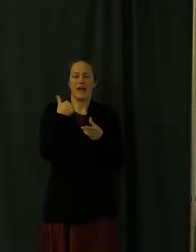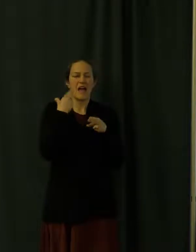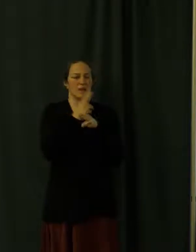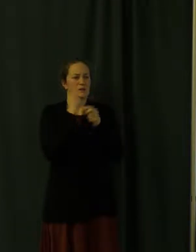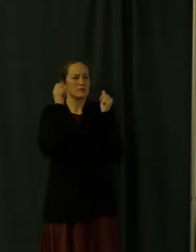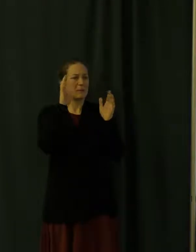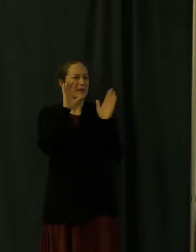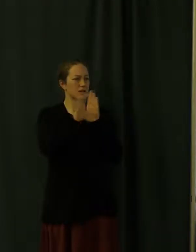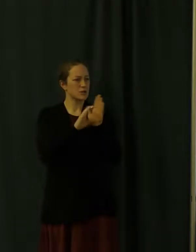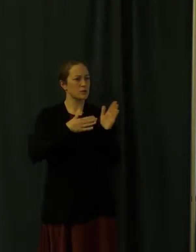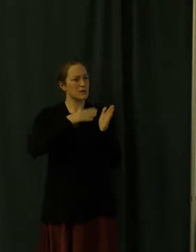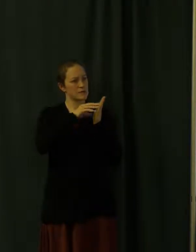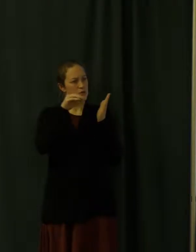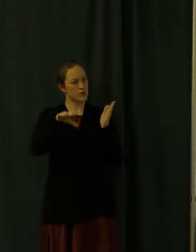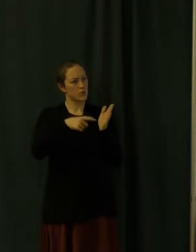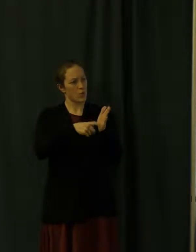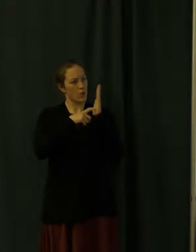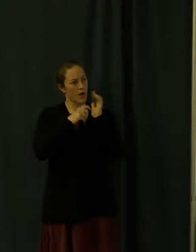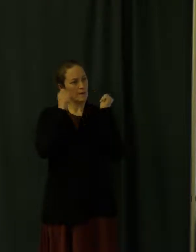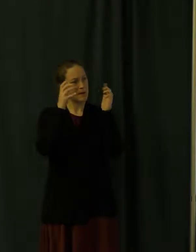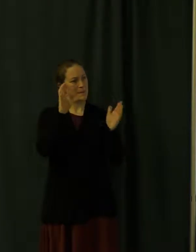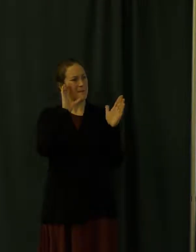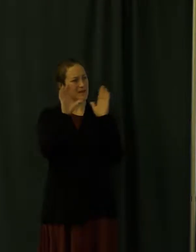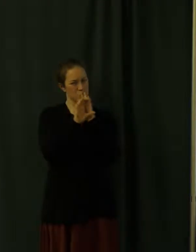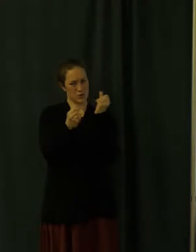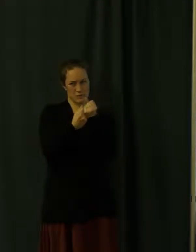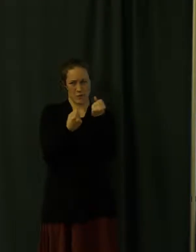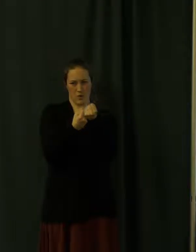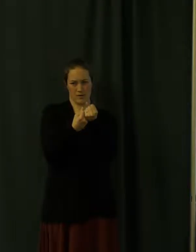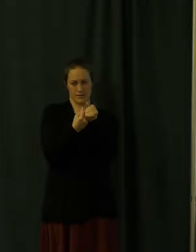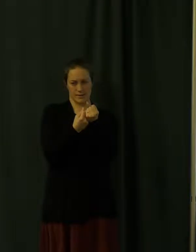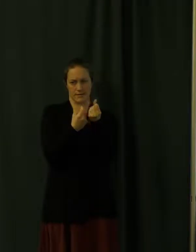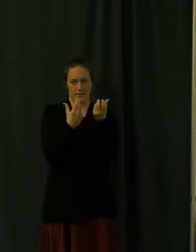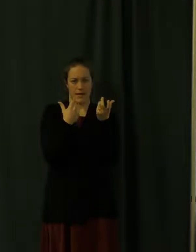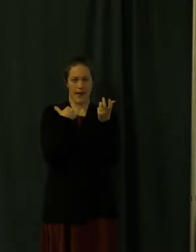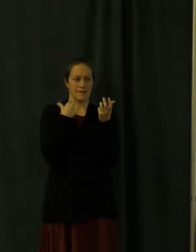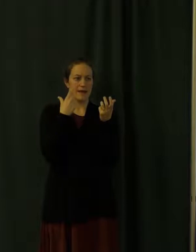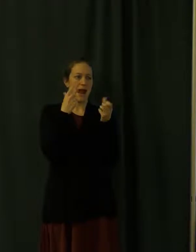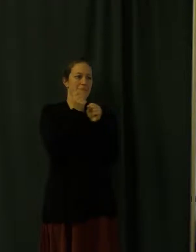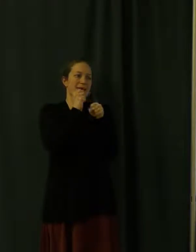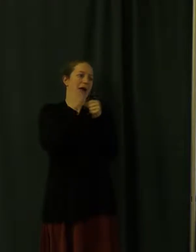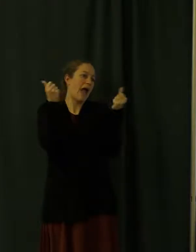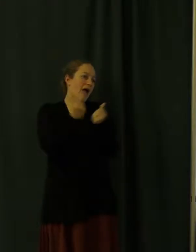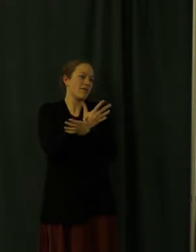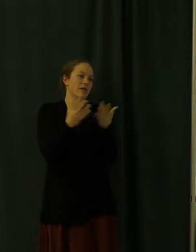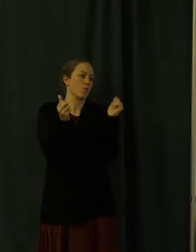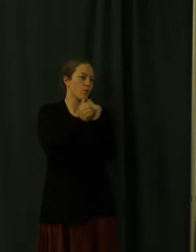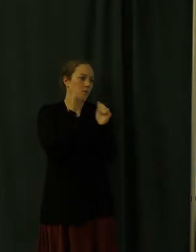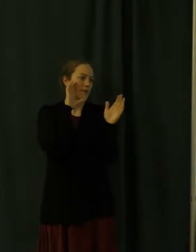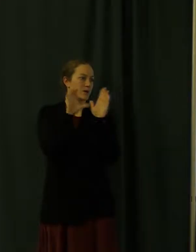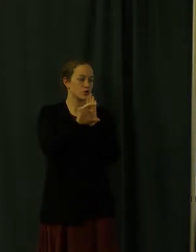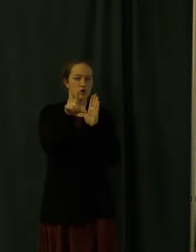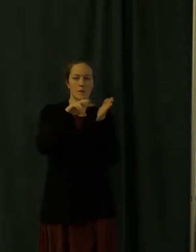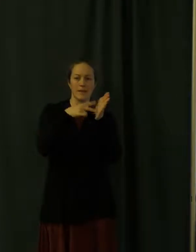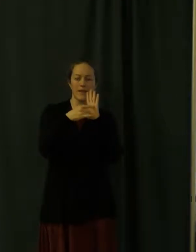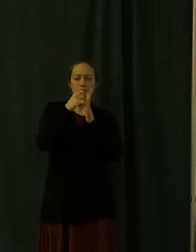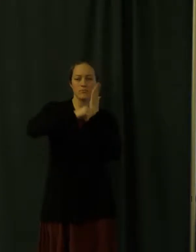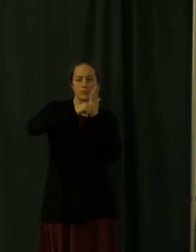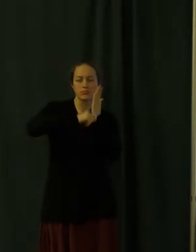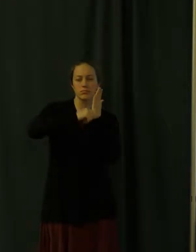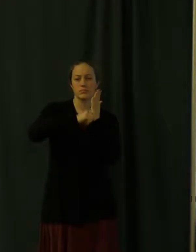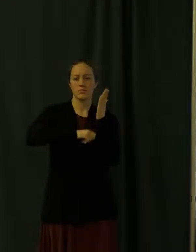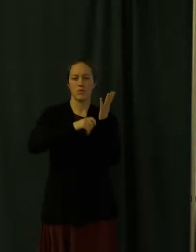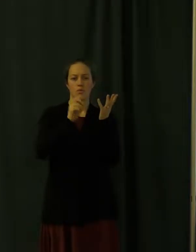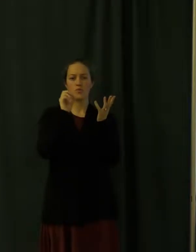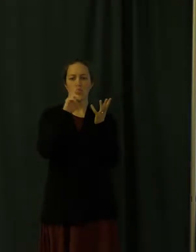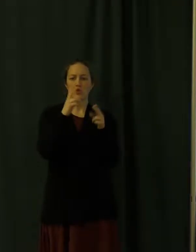pictures. My students need a lot of picture Yeah. support, and I make everything. But like, is it like a flyer or a newsletter, or